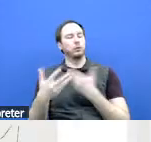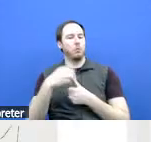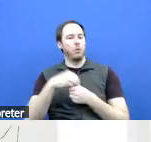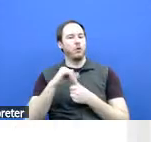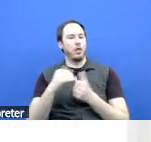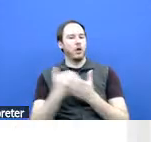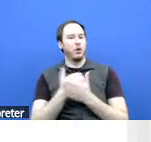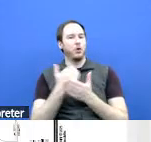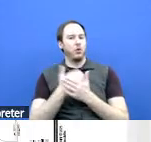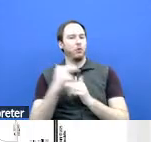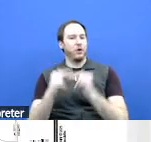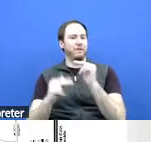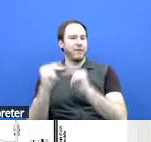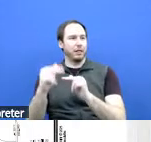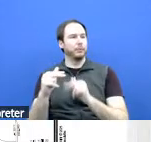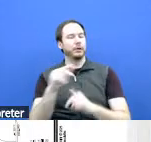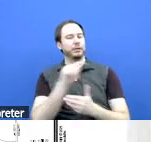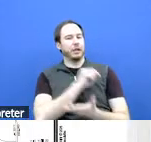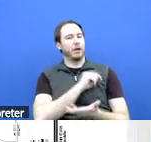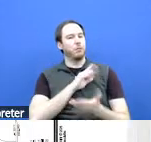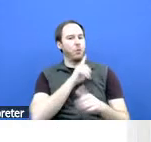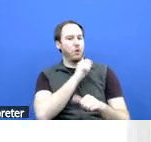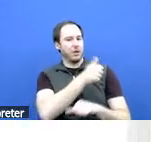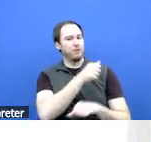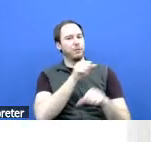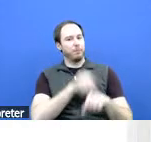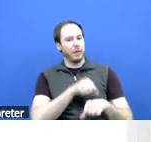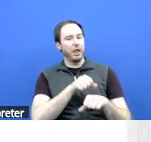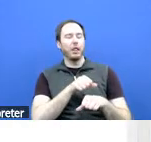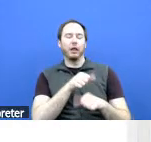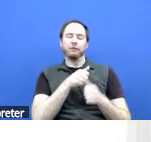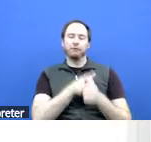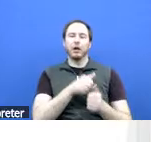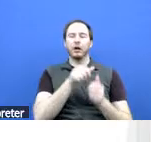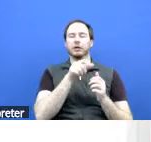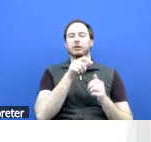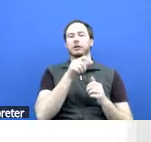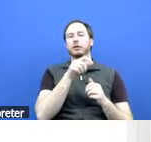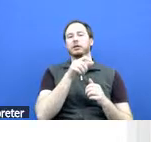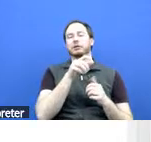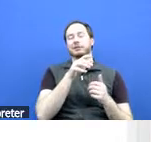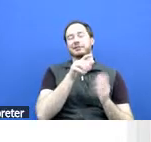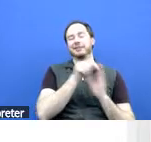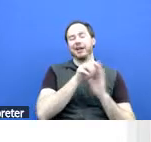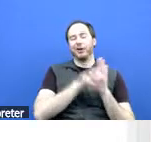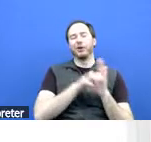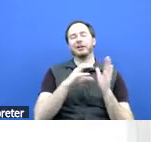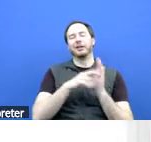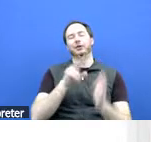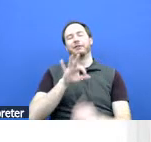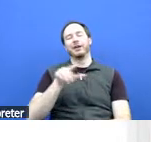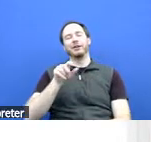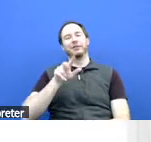redevelopment. The town board has the ability through Town Code Section